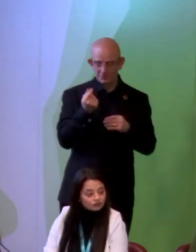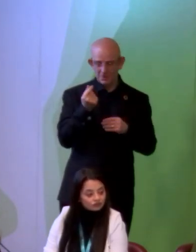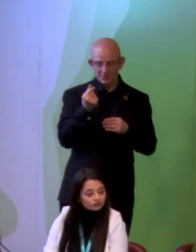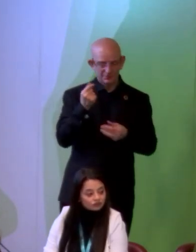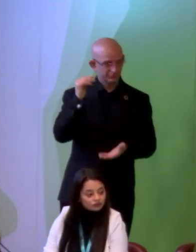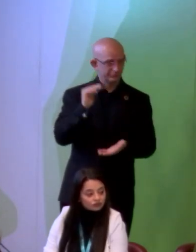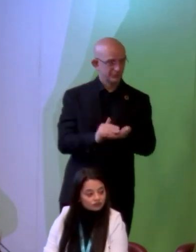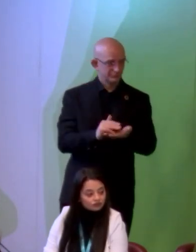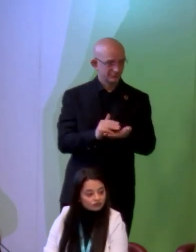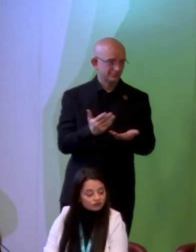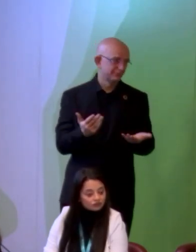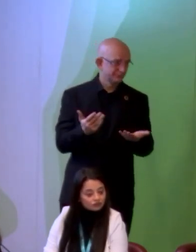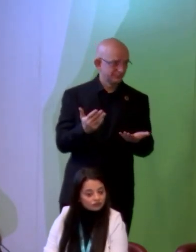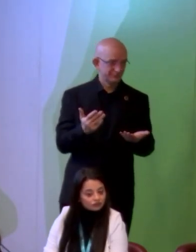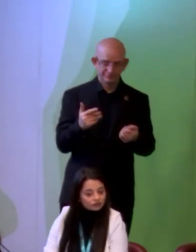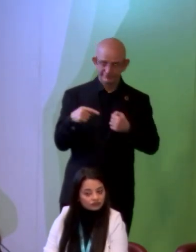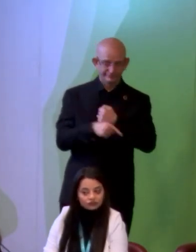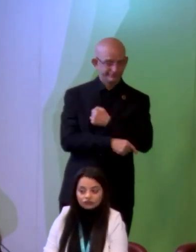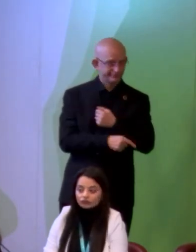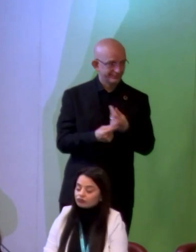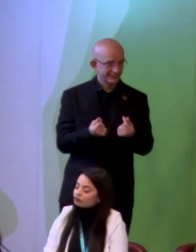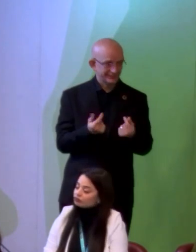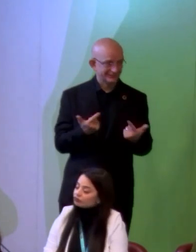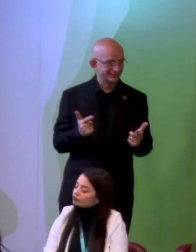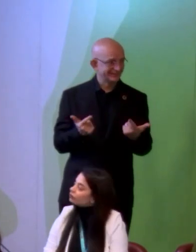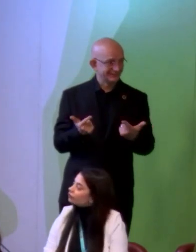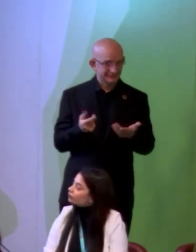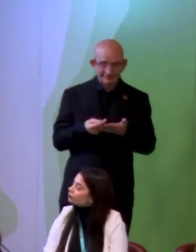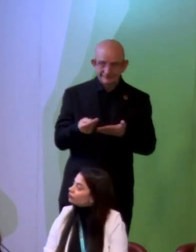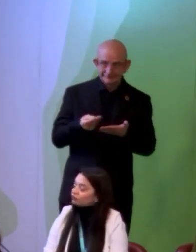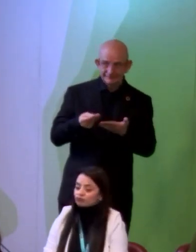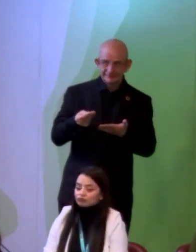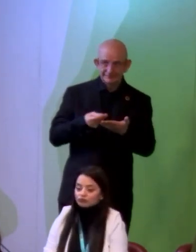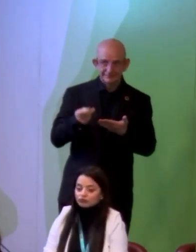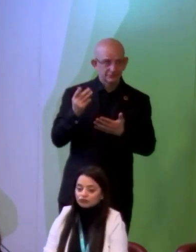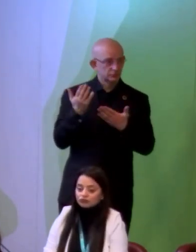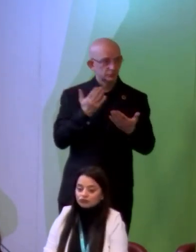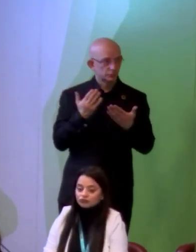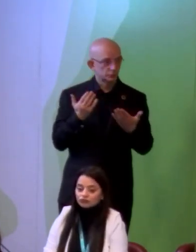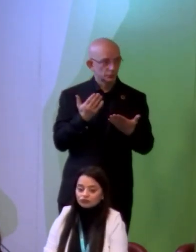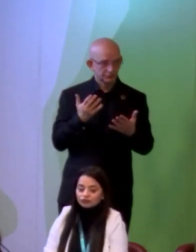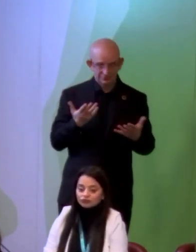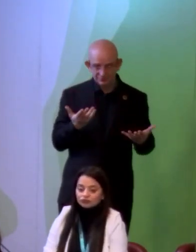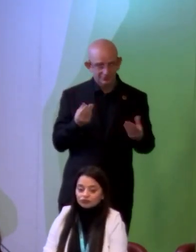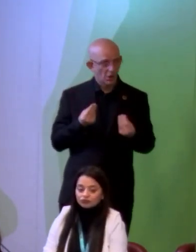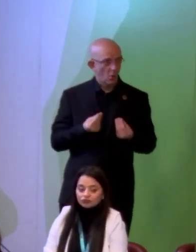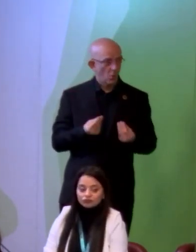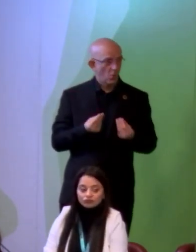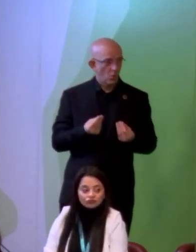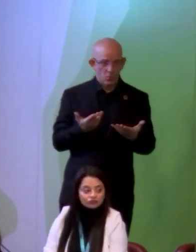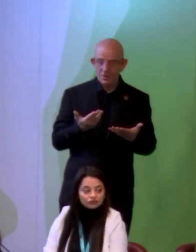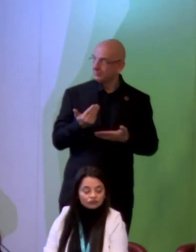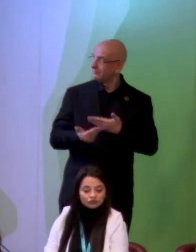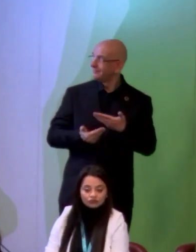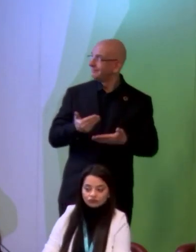debt due to school fees. And we don't know how to repay this amount or what to do for the next school year.